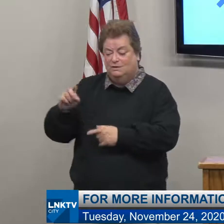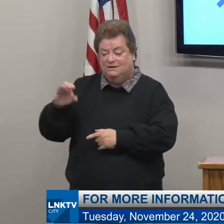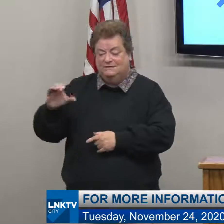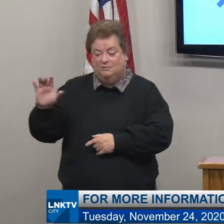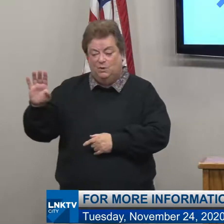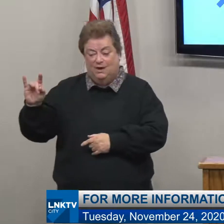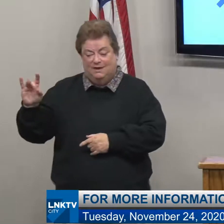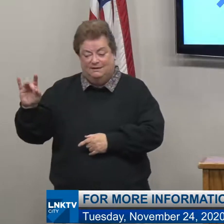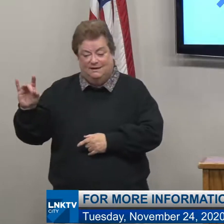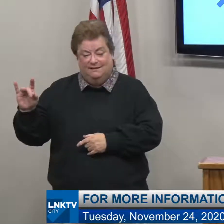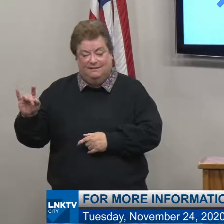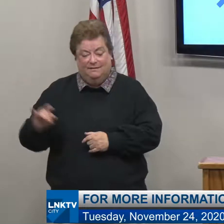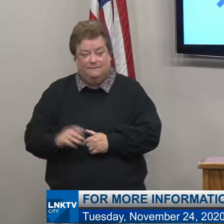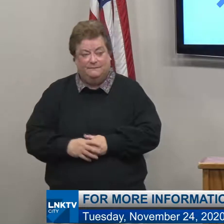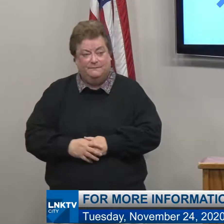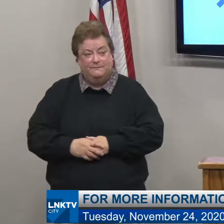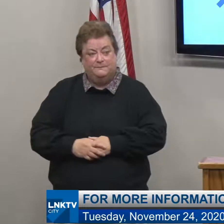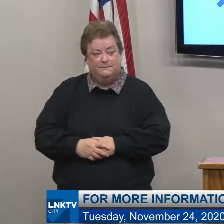18th.